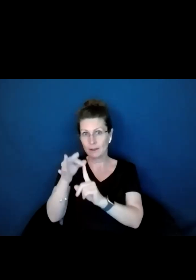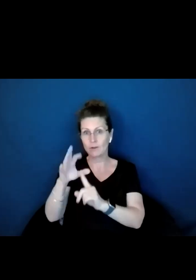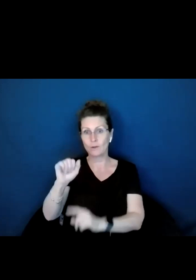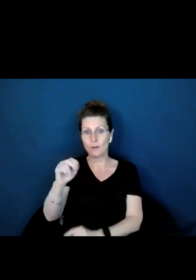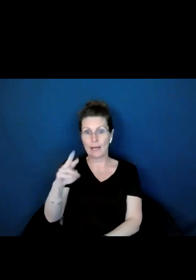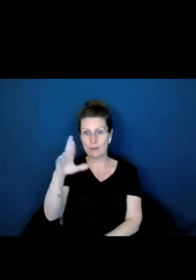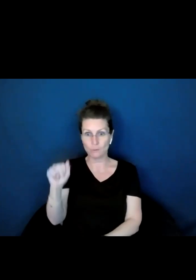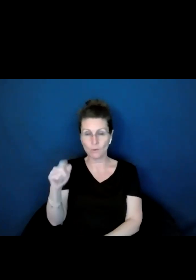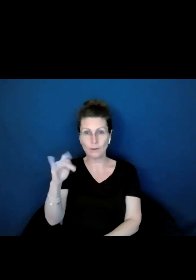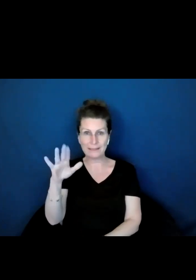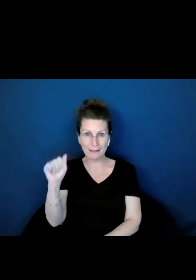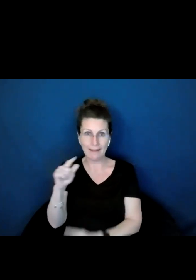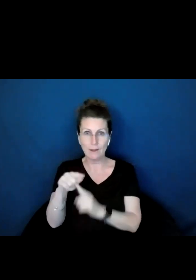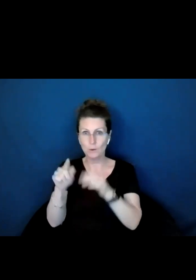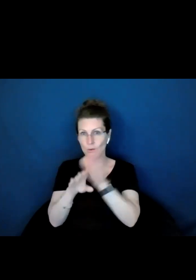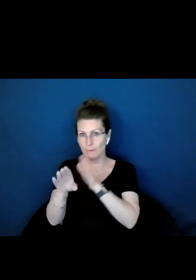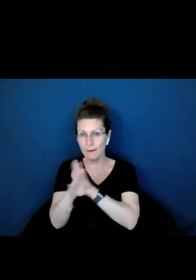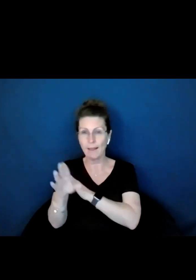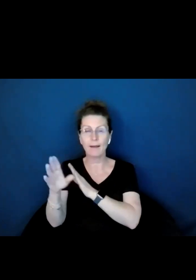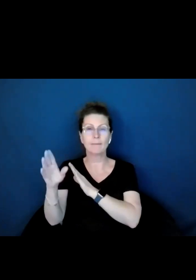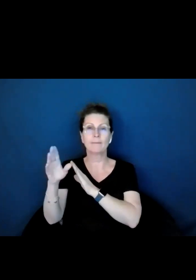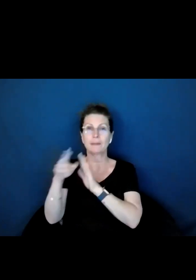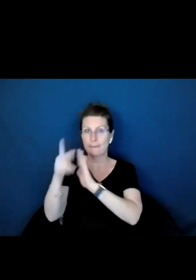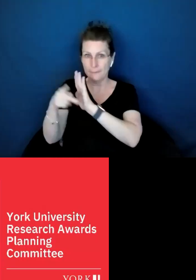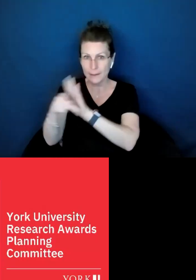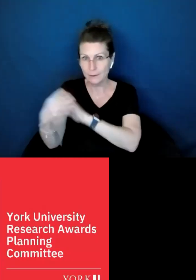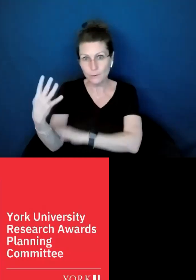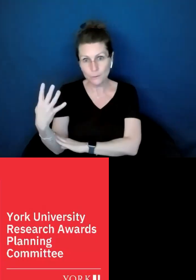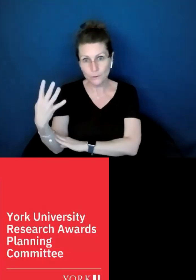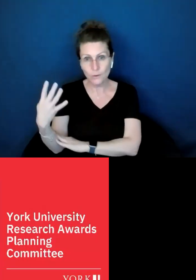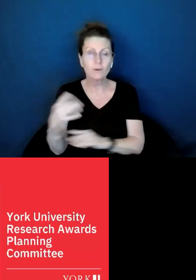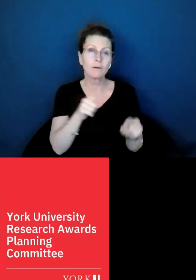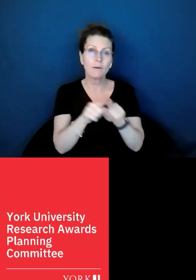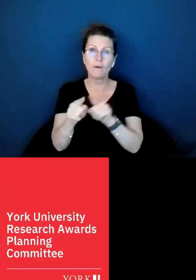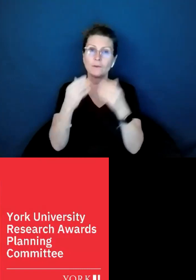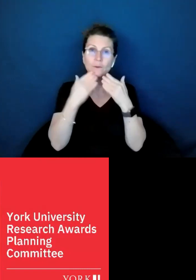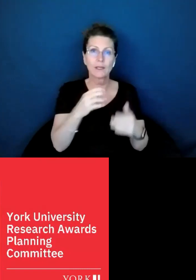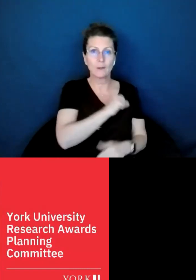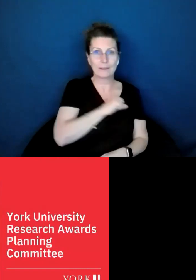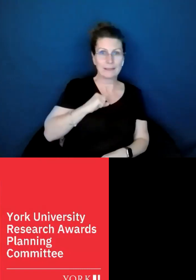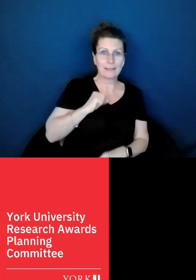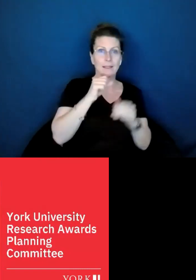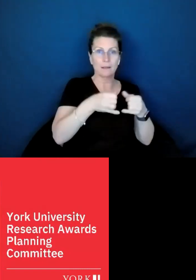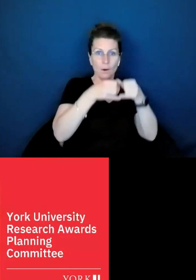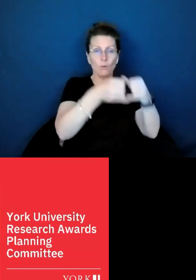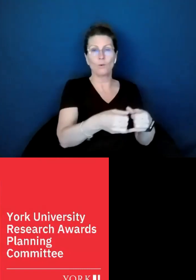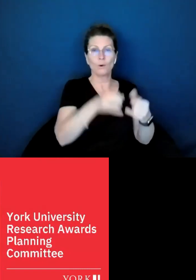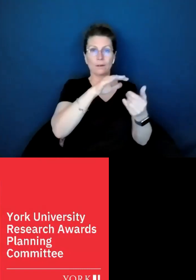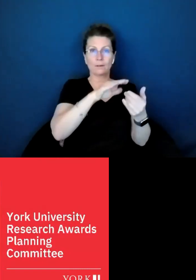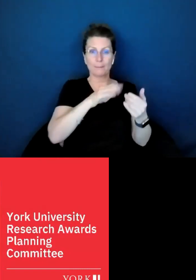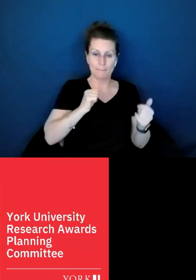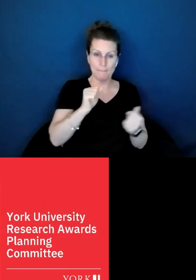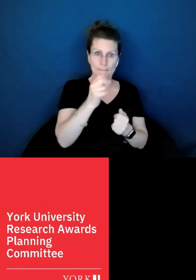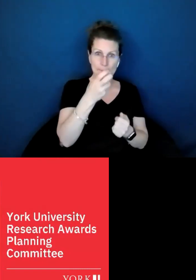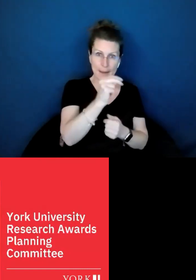worked day and night to create those slideshows that we all got to enjoy. We're also grateful to the Senate Awards Committee, which is a pan-university committee made